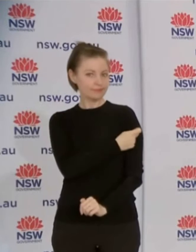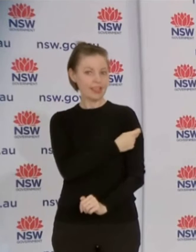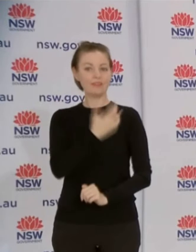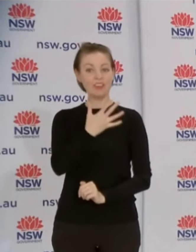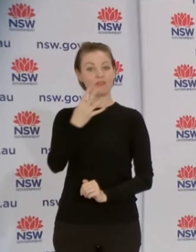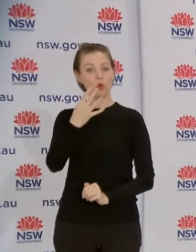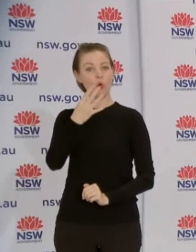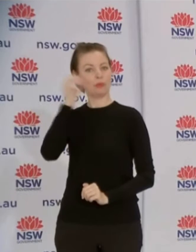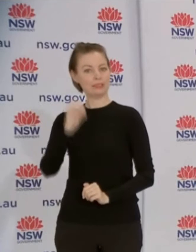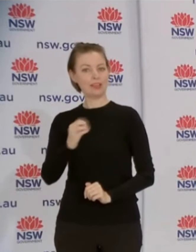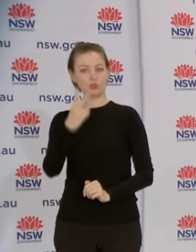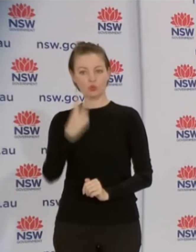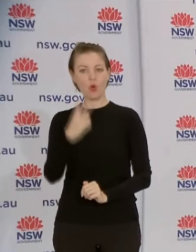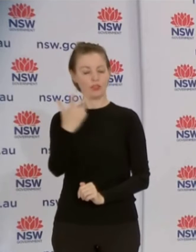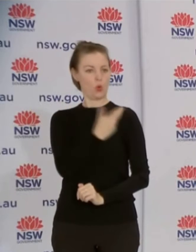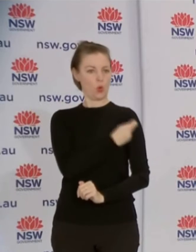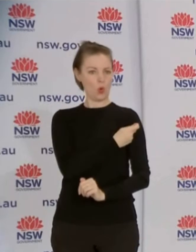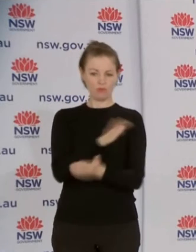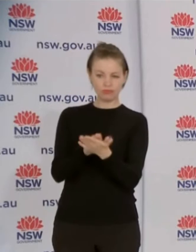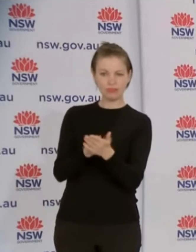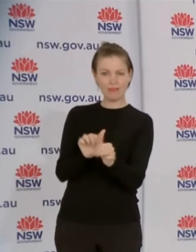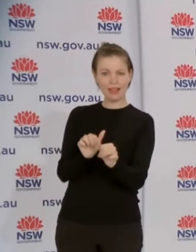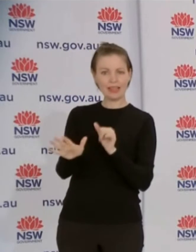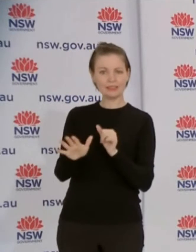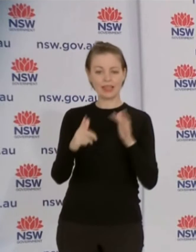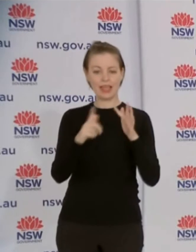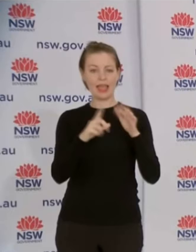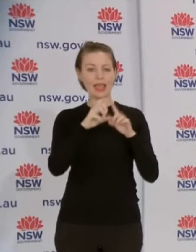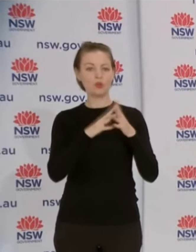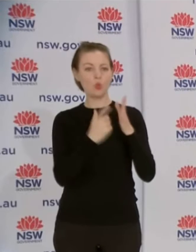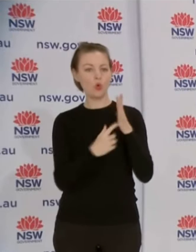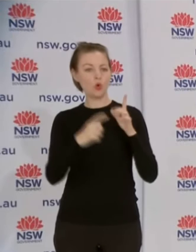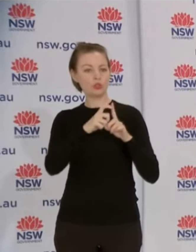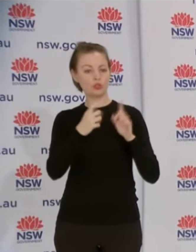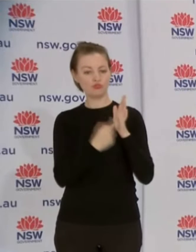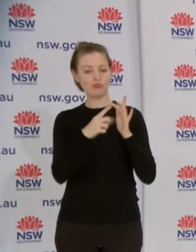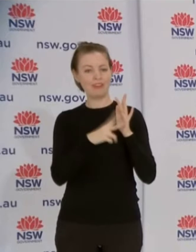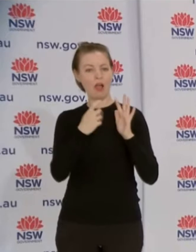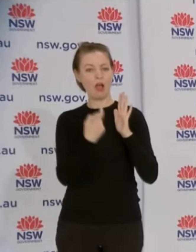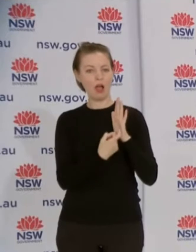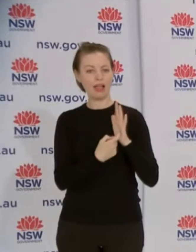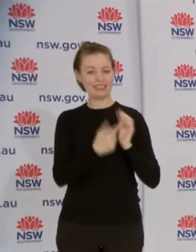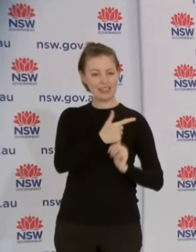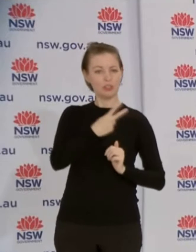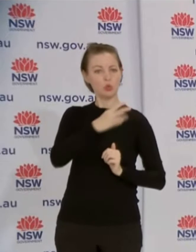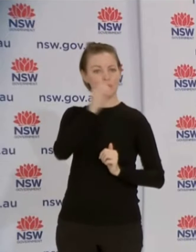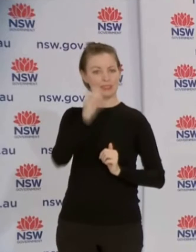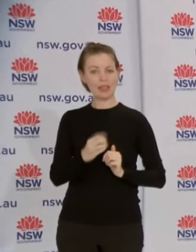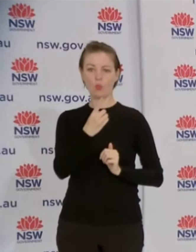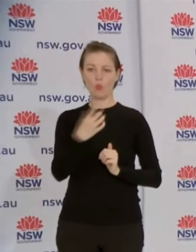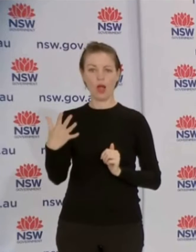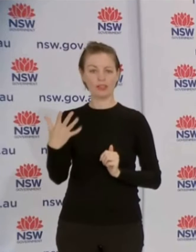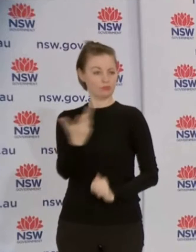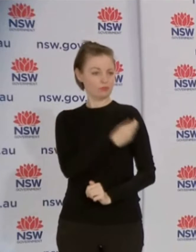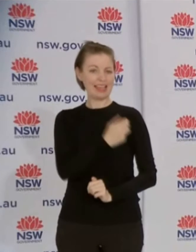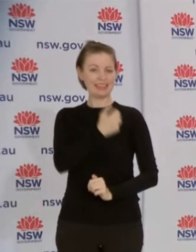effort from a regional community like Walker. And Edward River, 72.4% single dose and 46.9% double